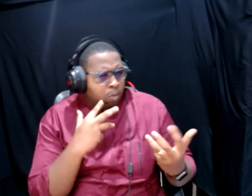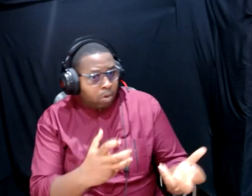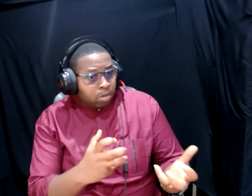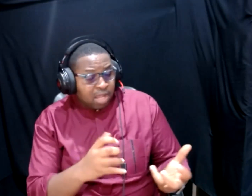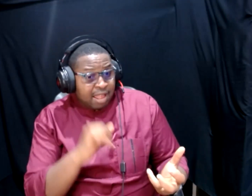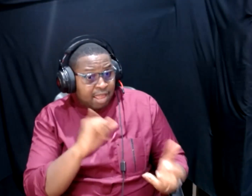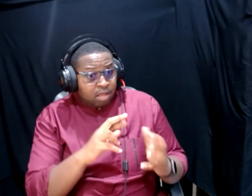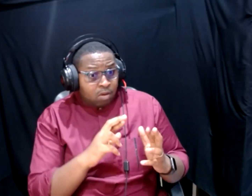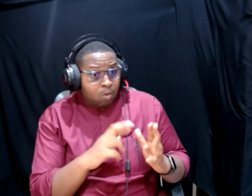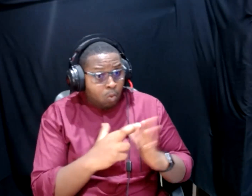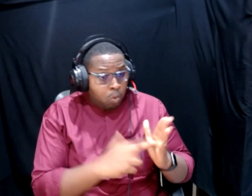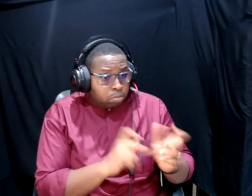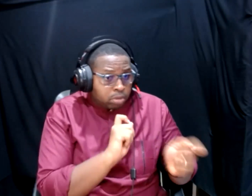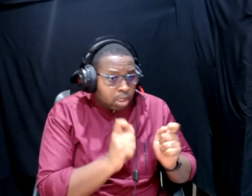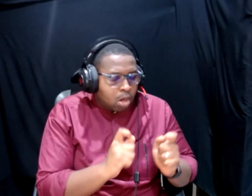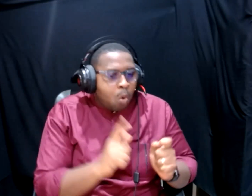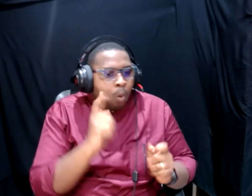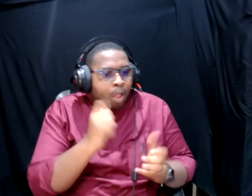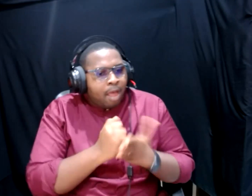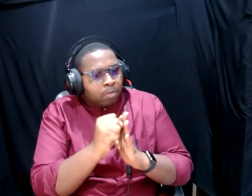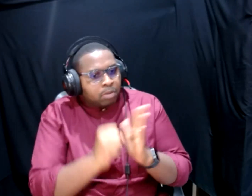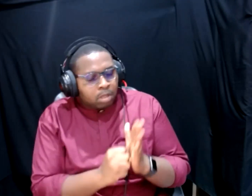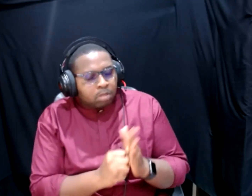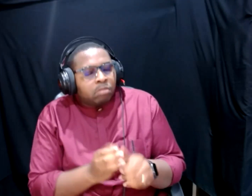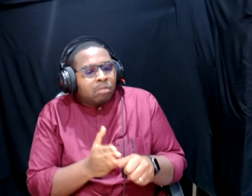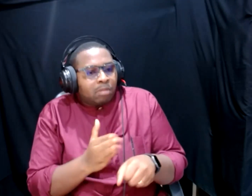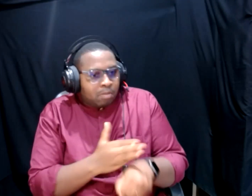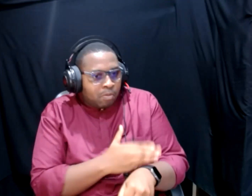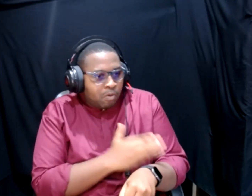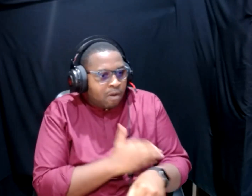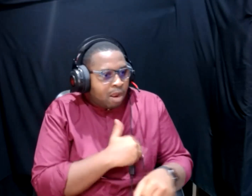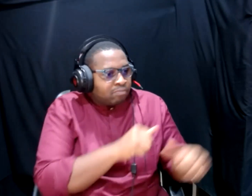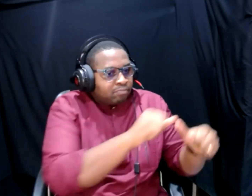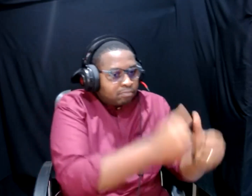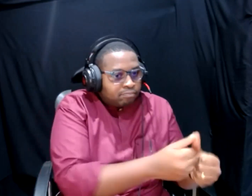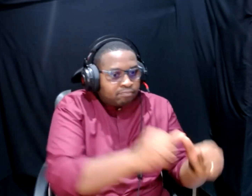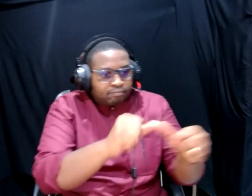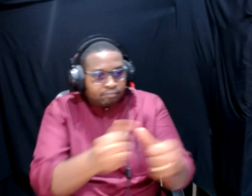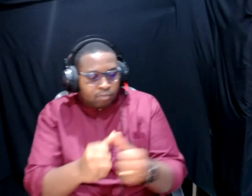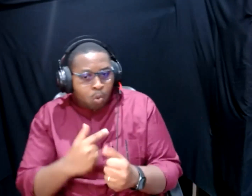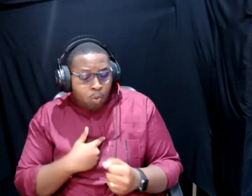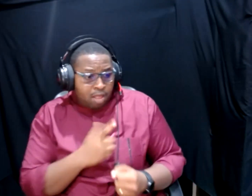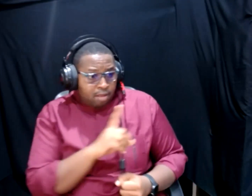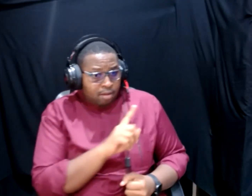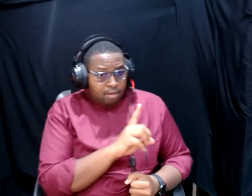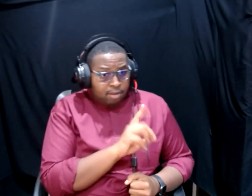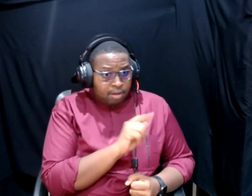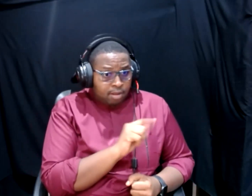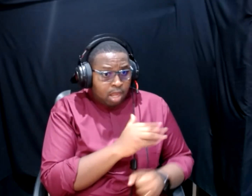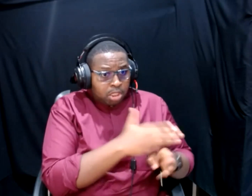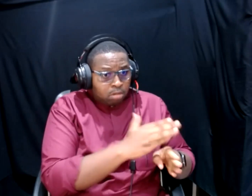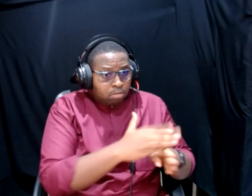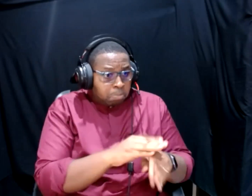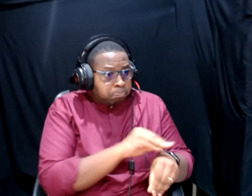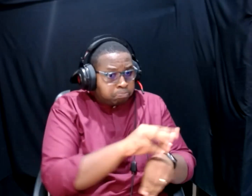essential next step for the state of Oregon so that its various state agencies can share data and work seamlessly together with regional and community